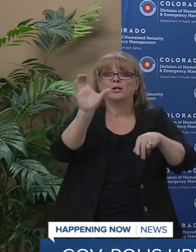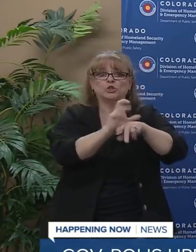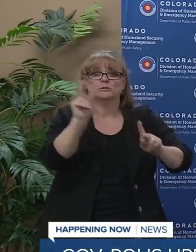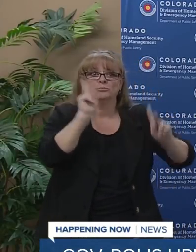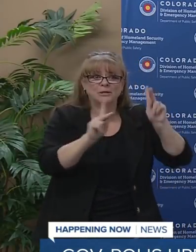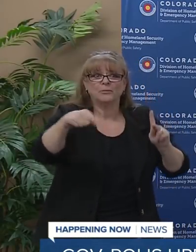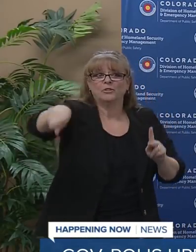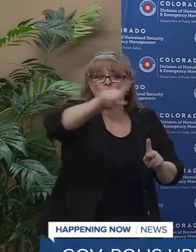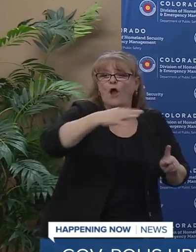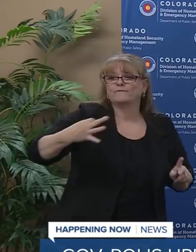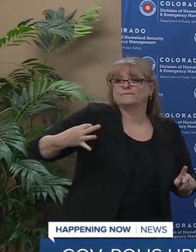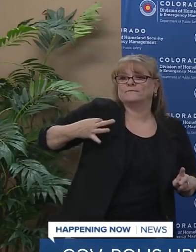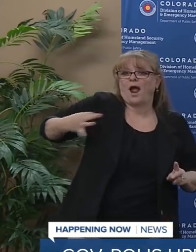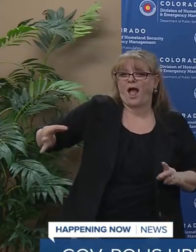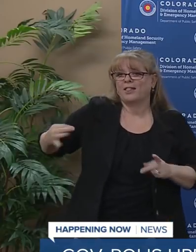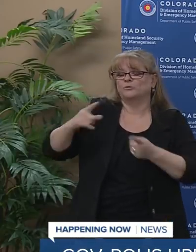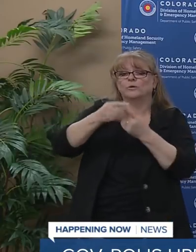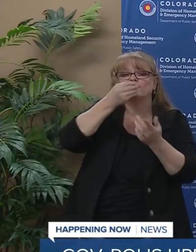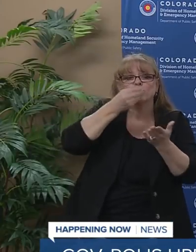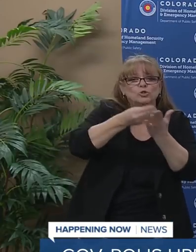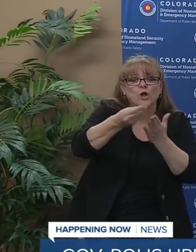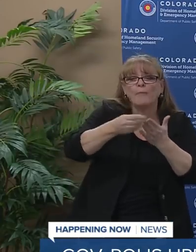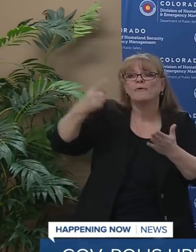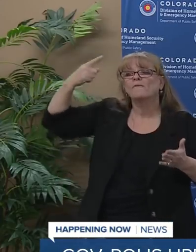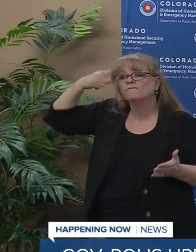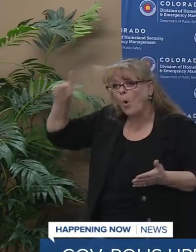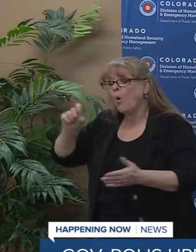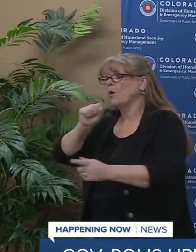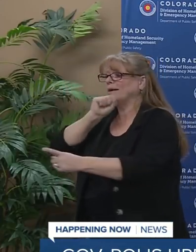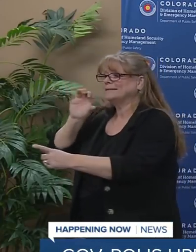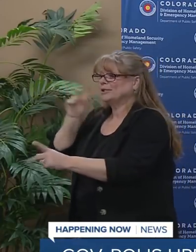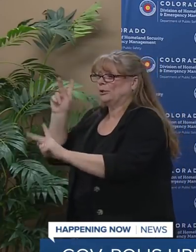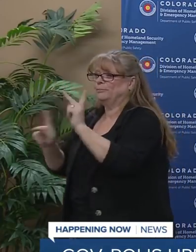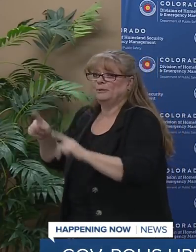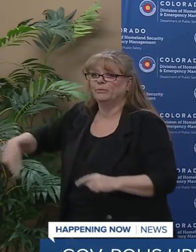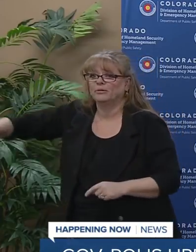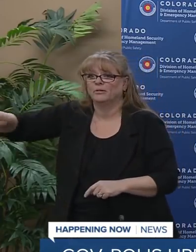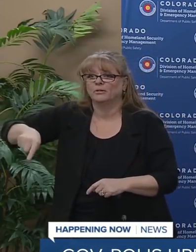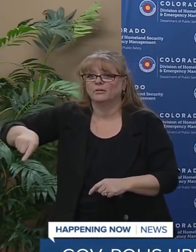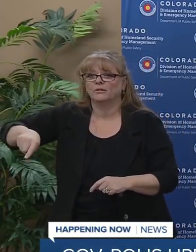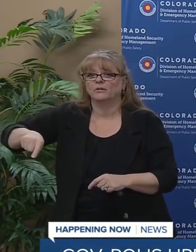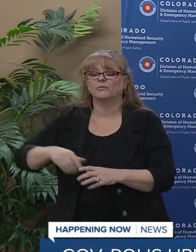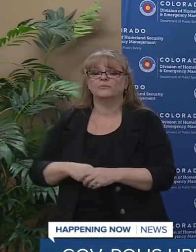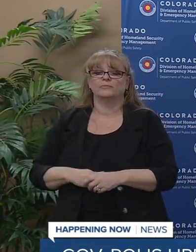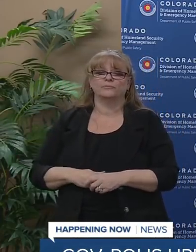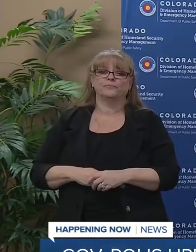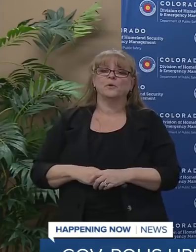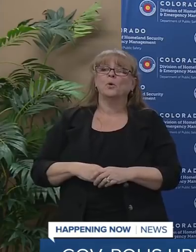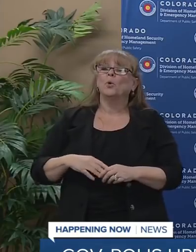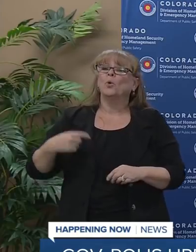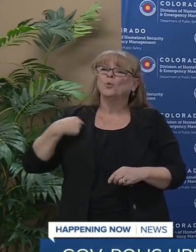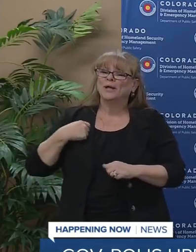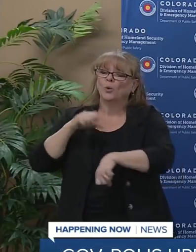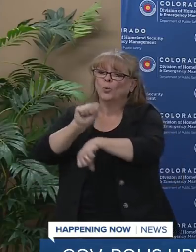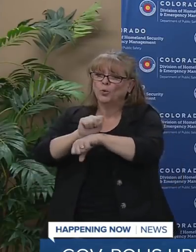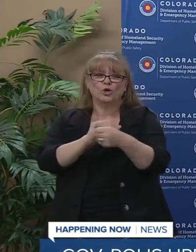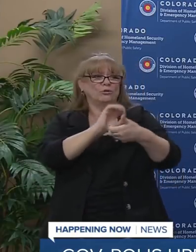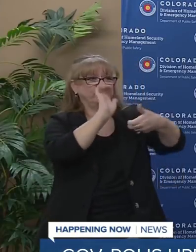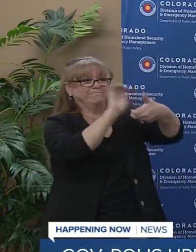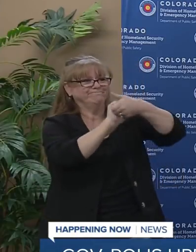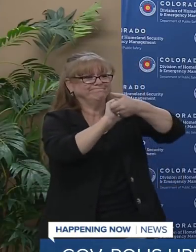they don't have to go out and put themselves at risk. We're continuing to work with them to make sure that we can have an expansive view as